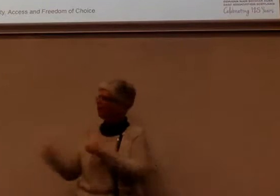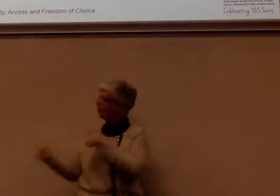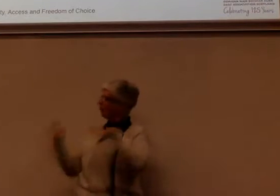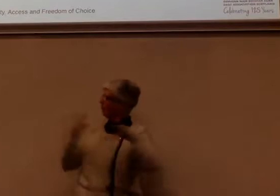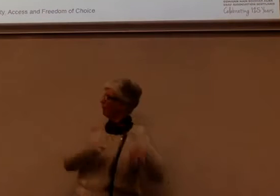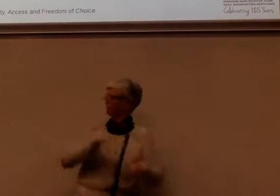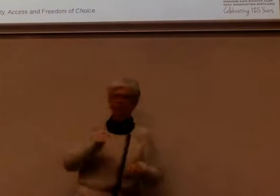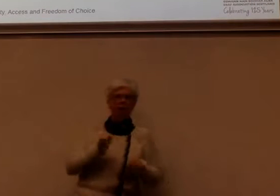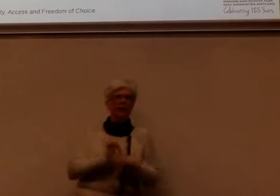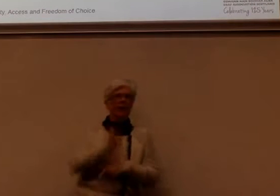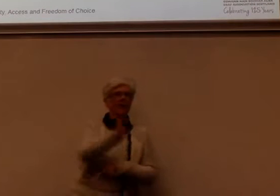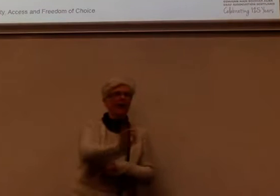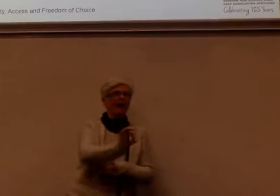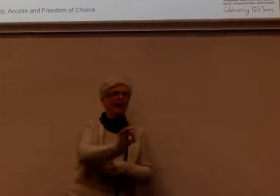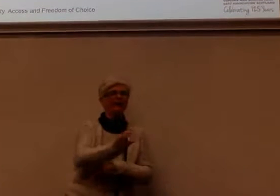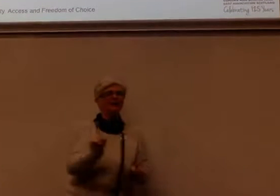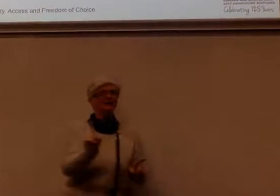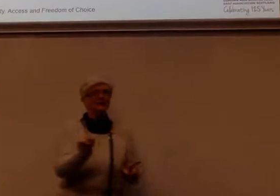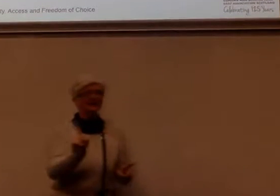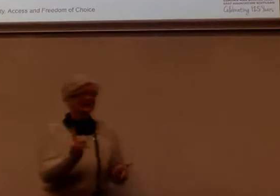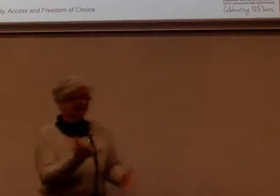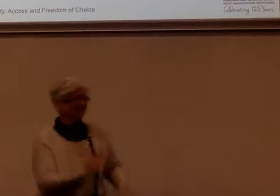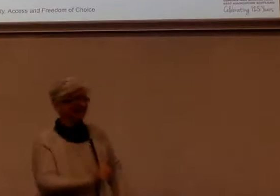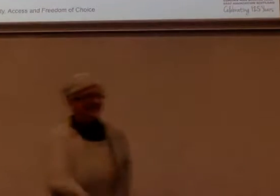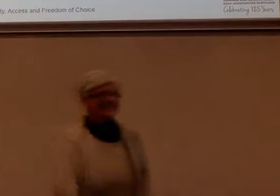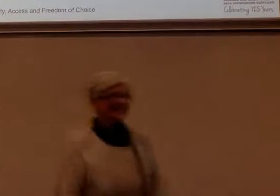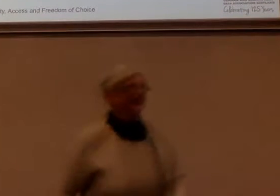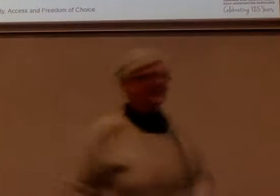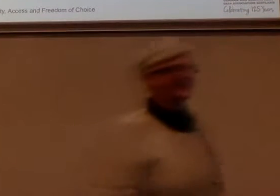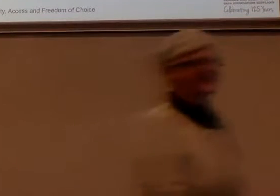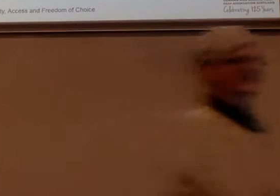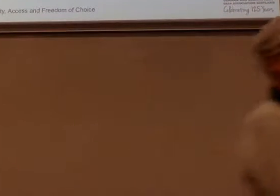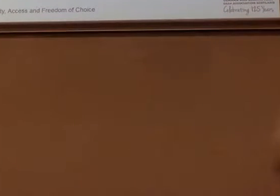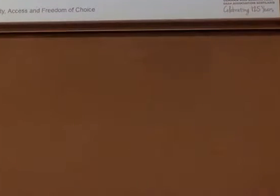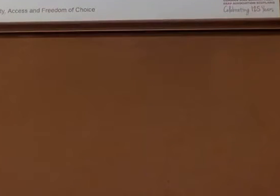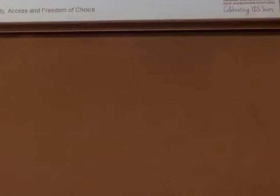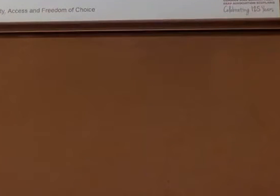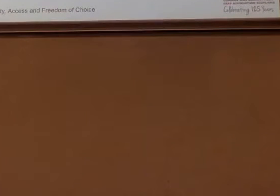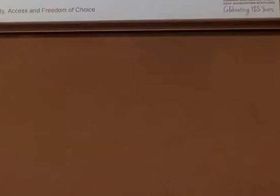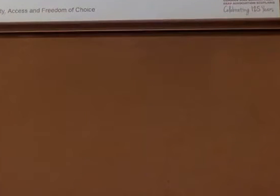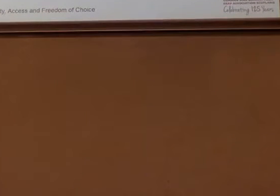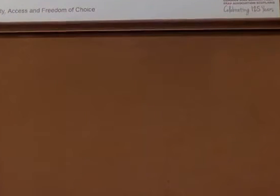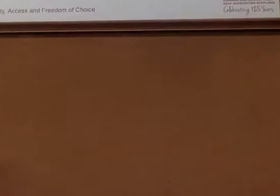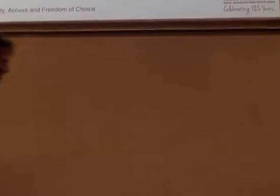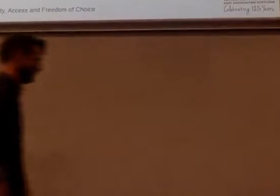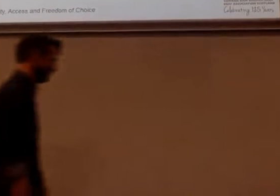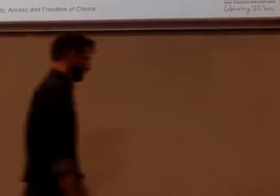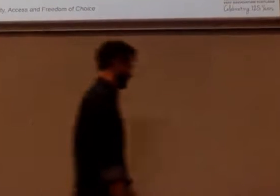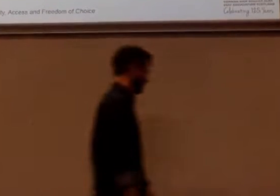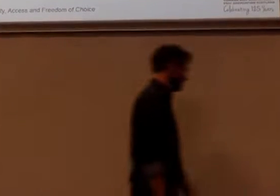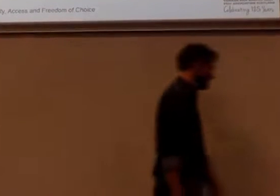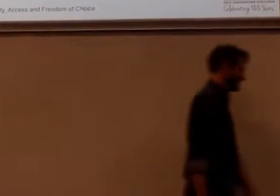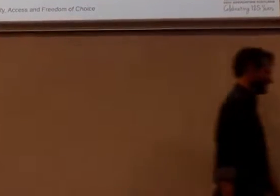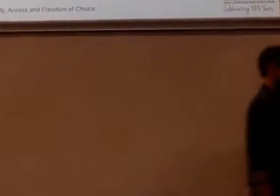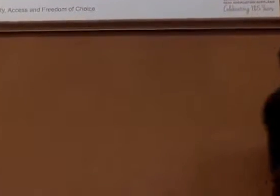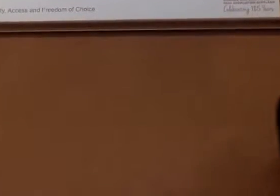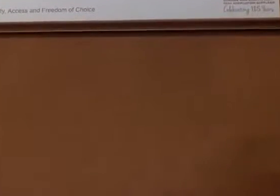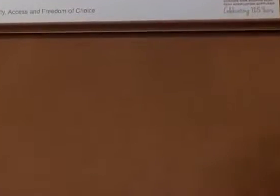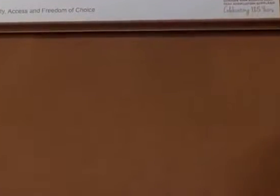Because it might be people who are interested and people might move to Scotland and apply for a position. So how long should they have lived in Scotland